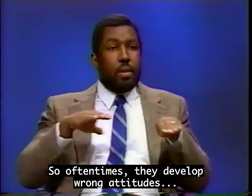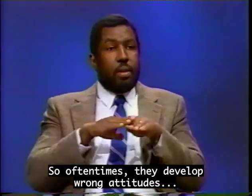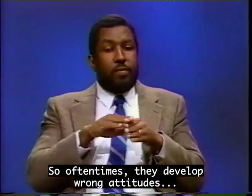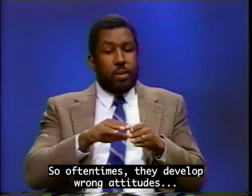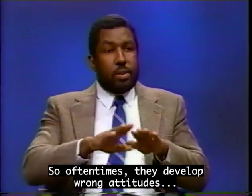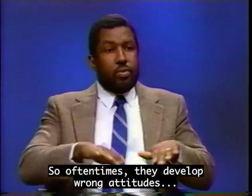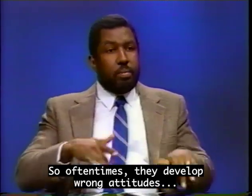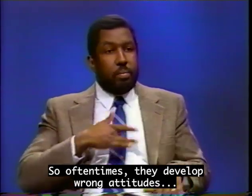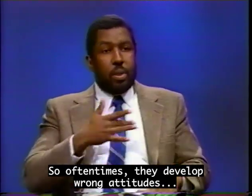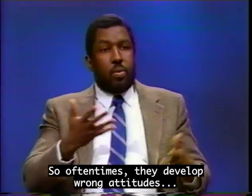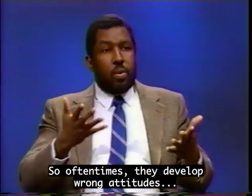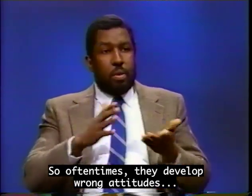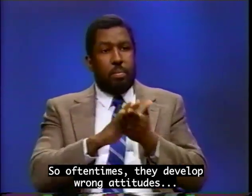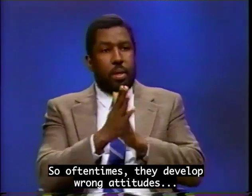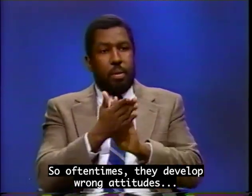they develop wrong attitudes